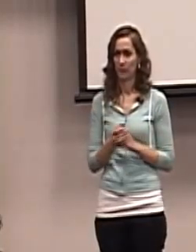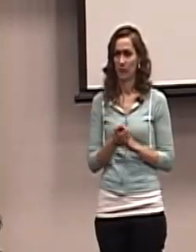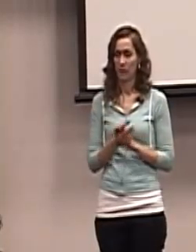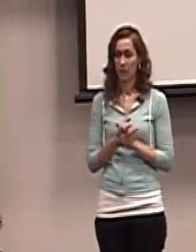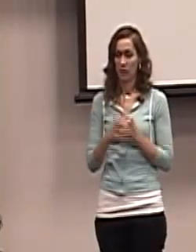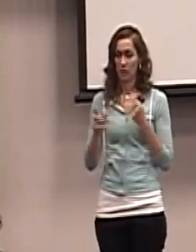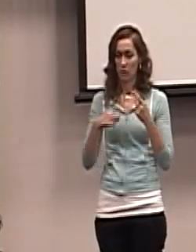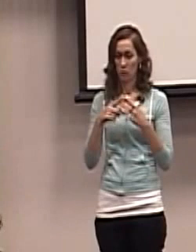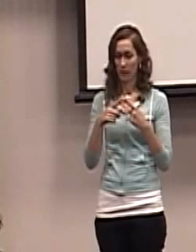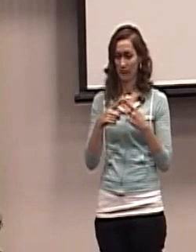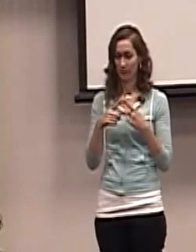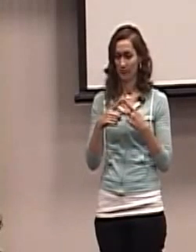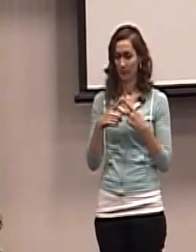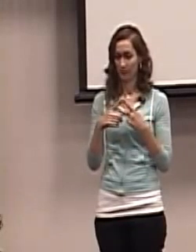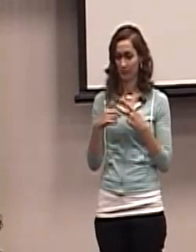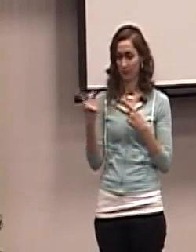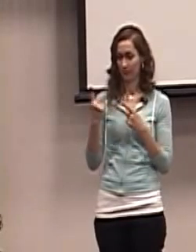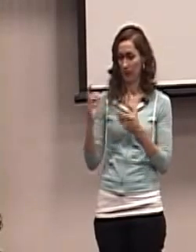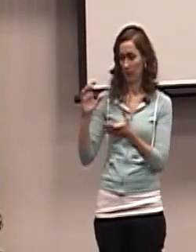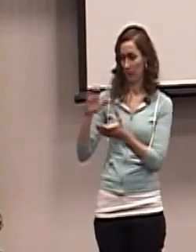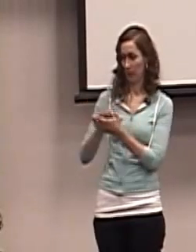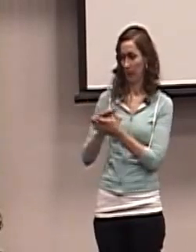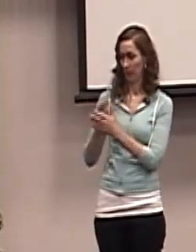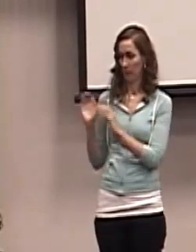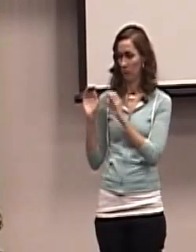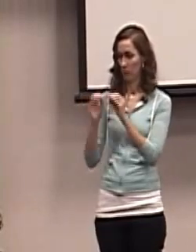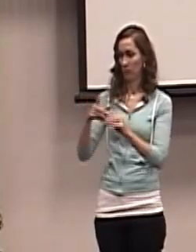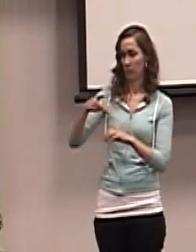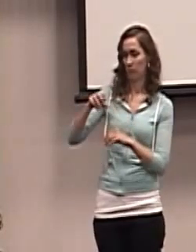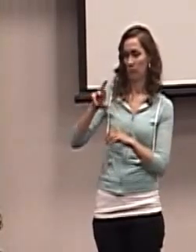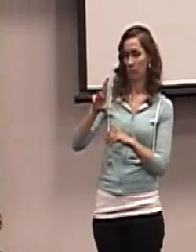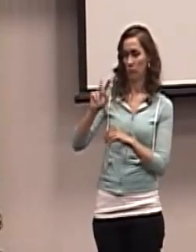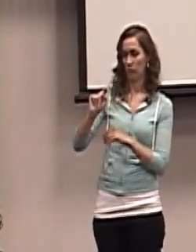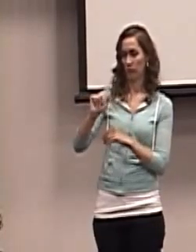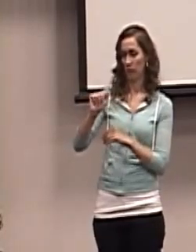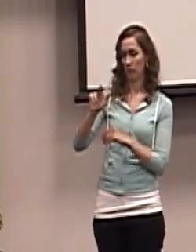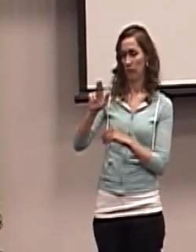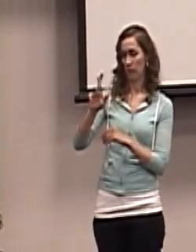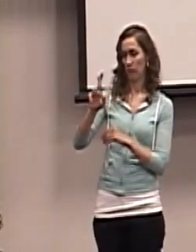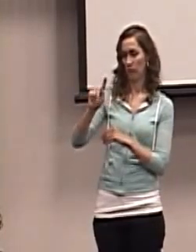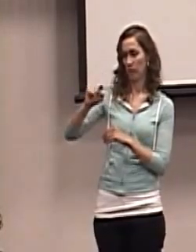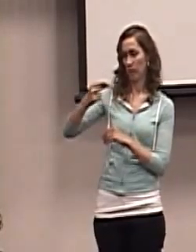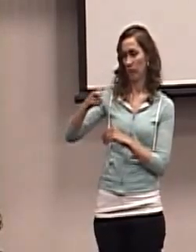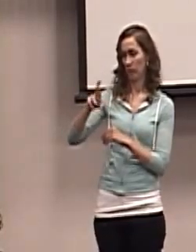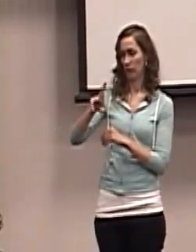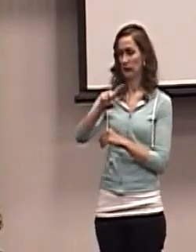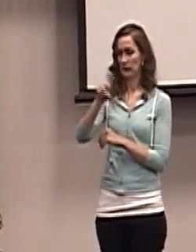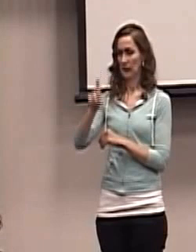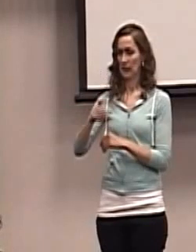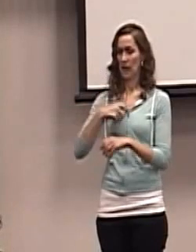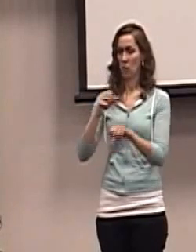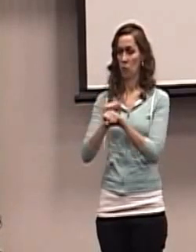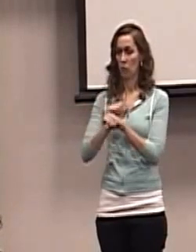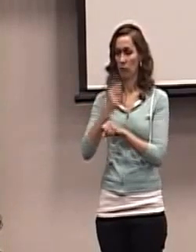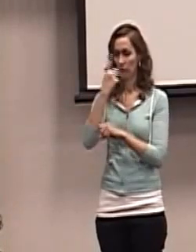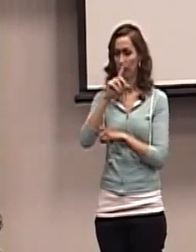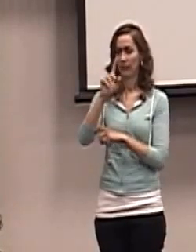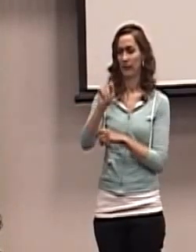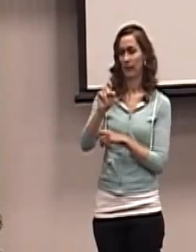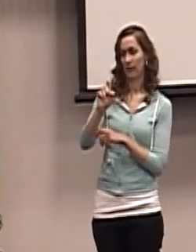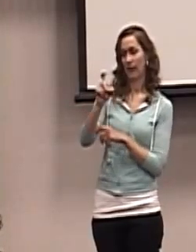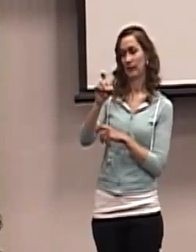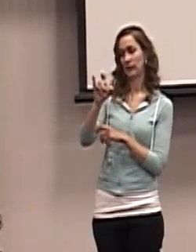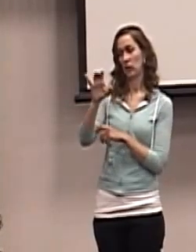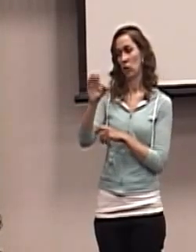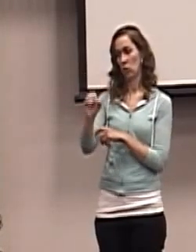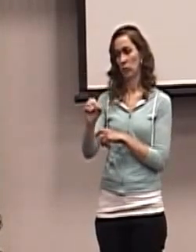When we first married, we moved to Port Arthur, Texas. I worked for Texaco in their lube oil research